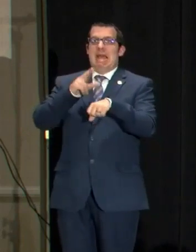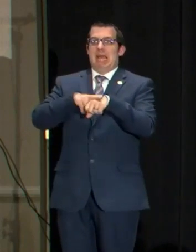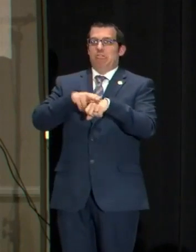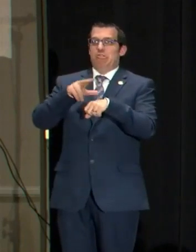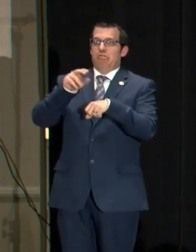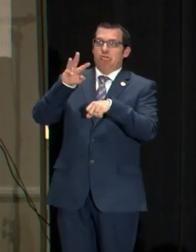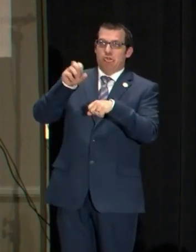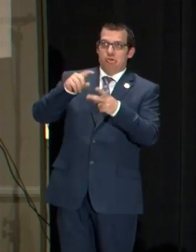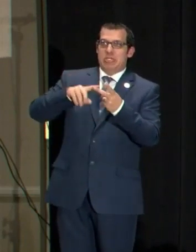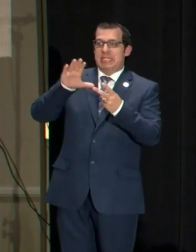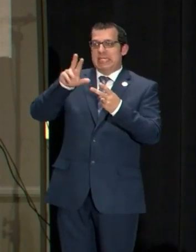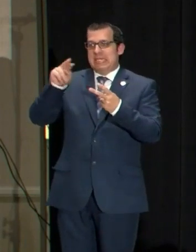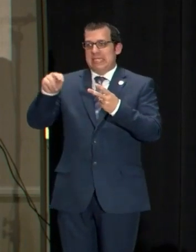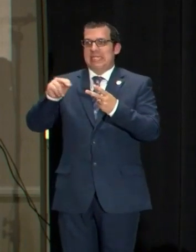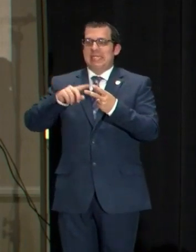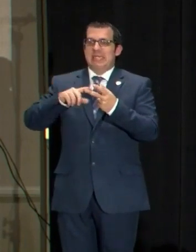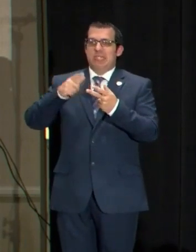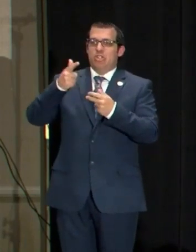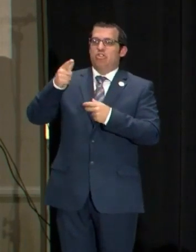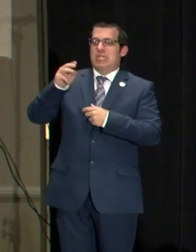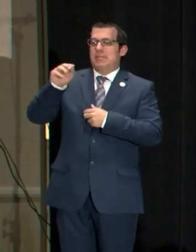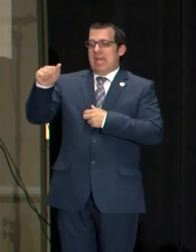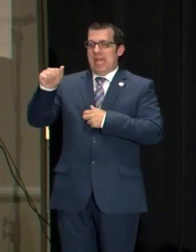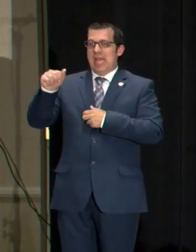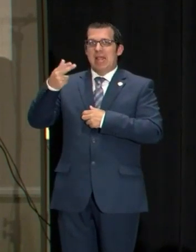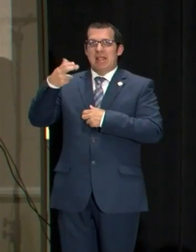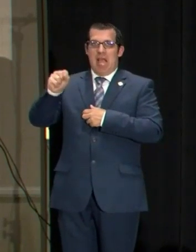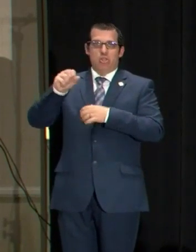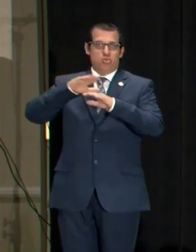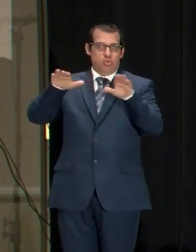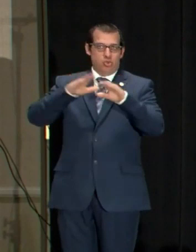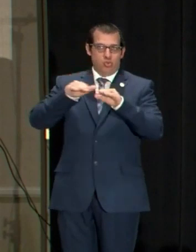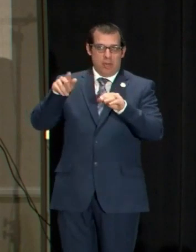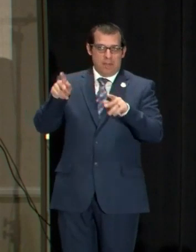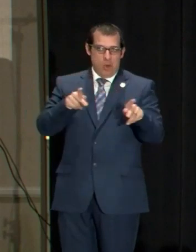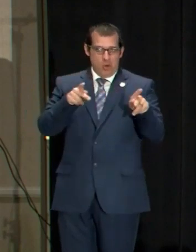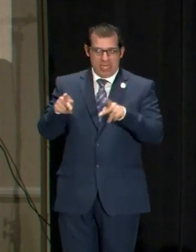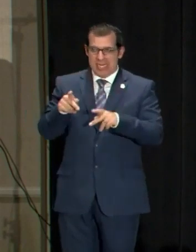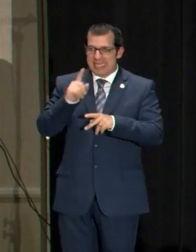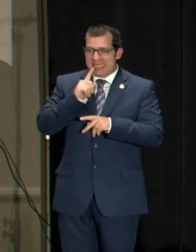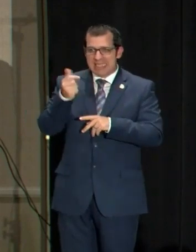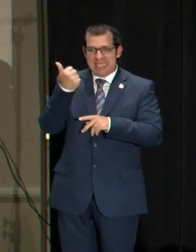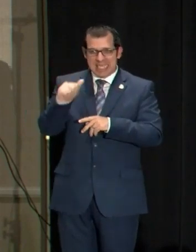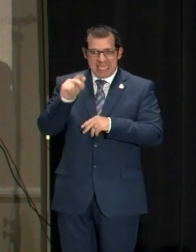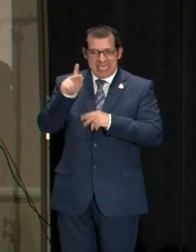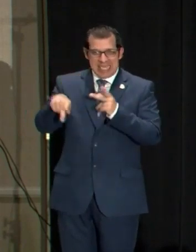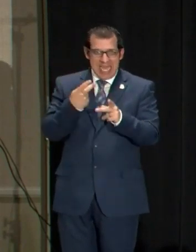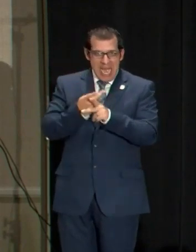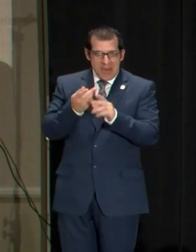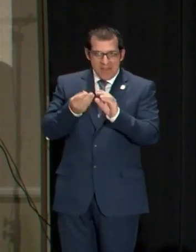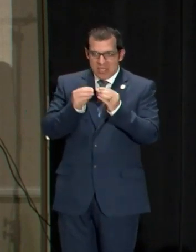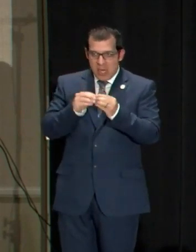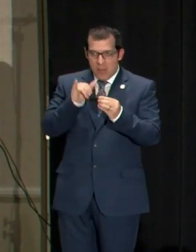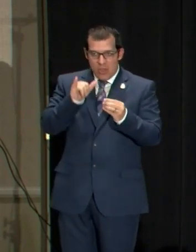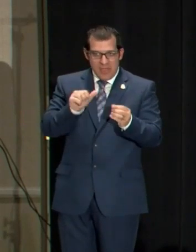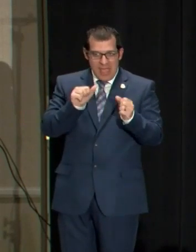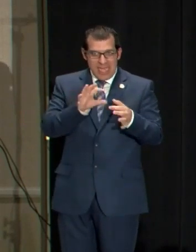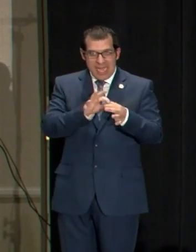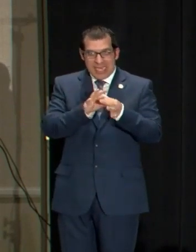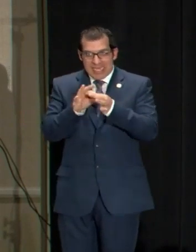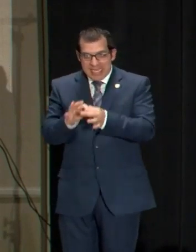stage, CNN, live on GMA, about the high school swim party. Is there any kind of number that can be connected